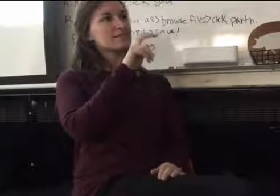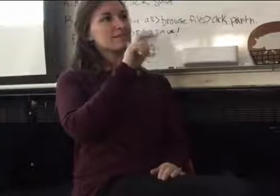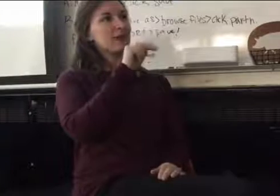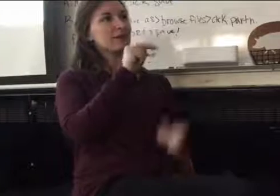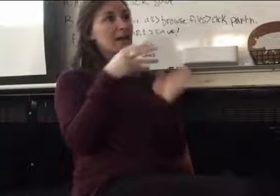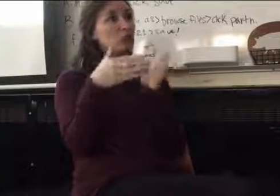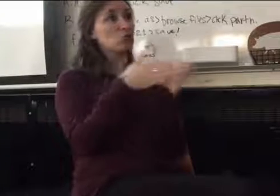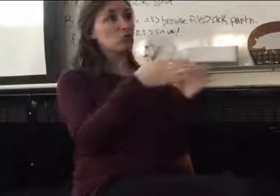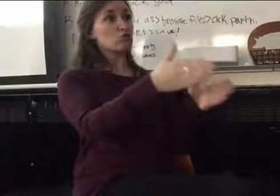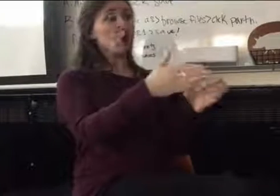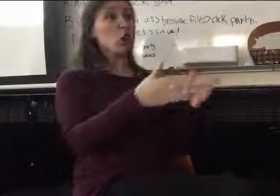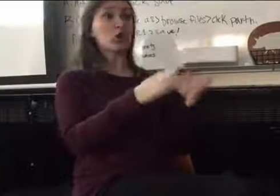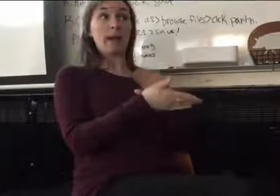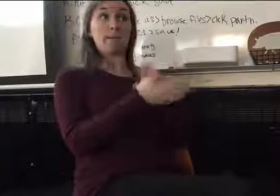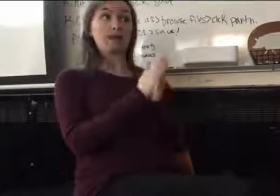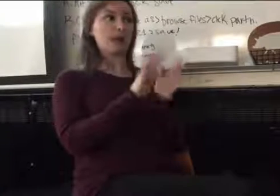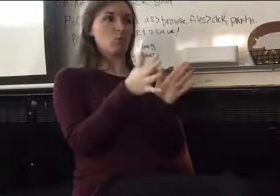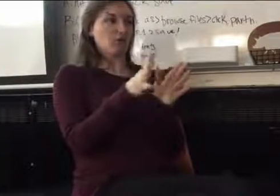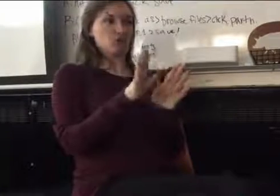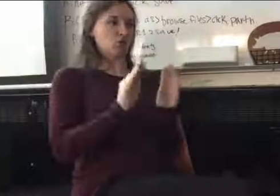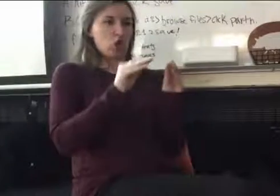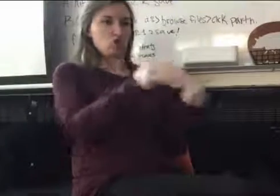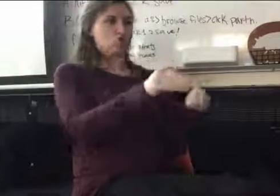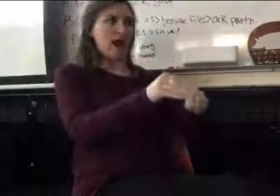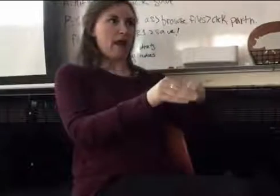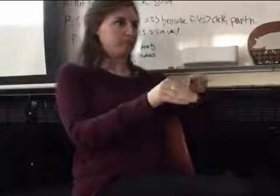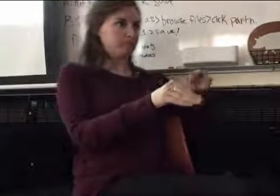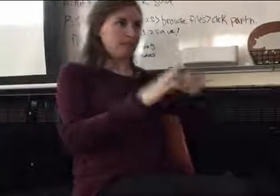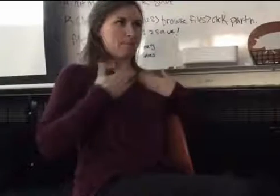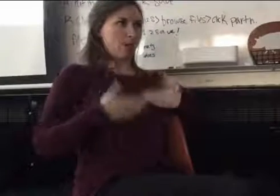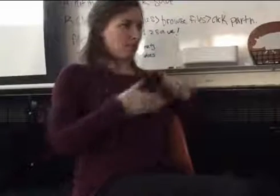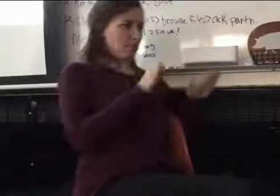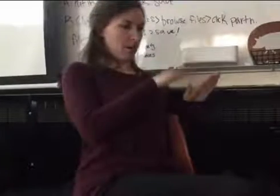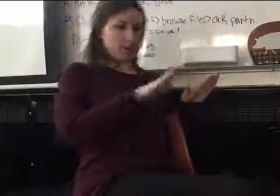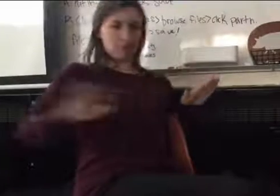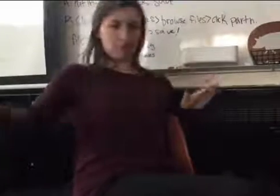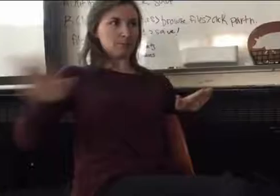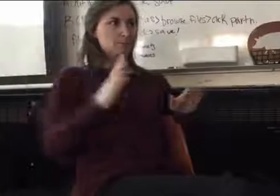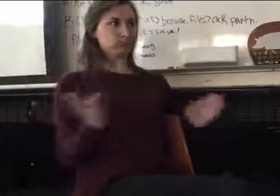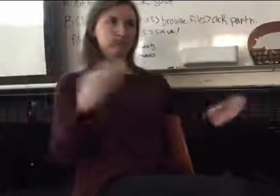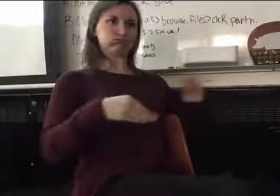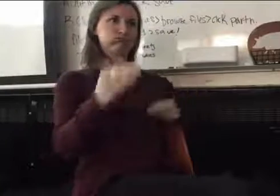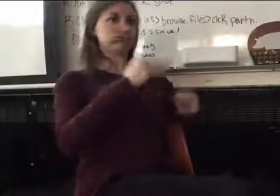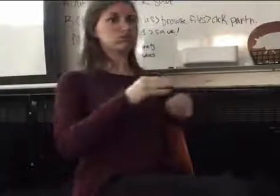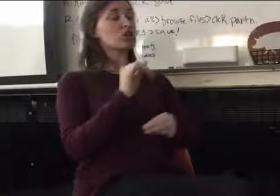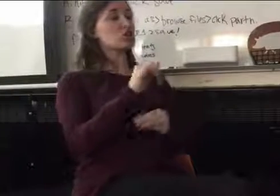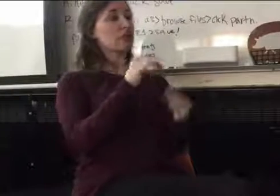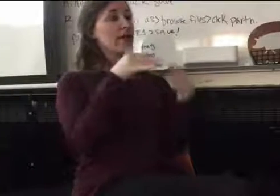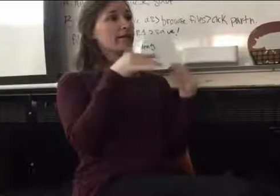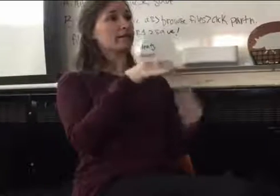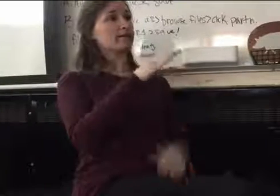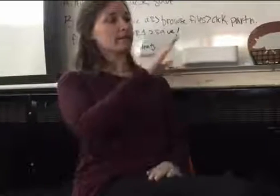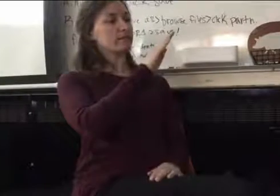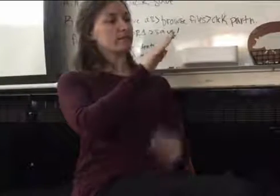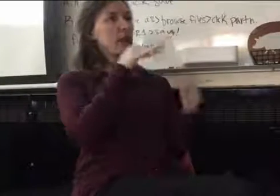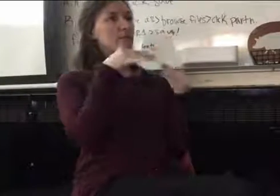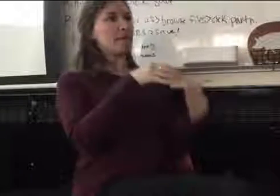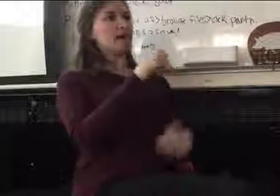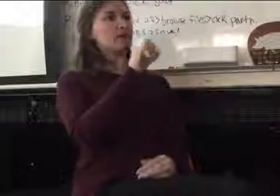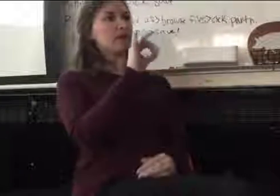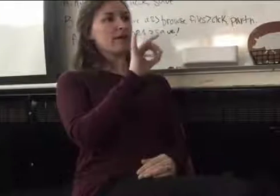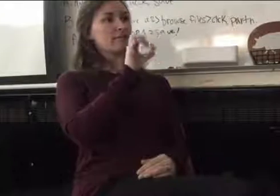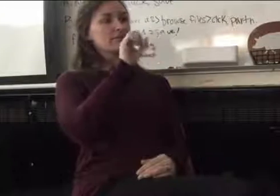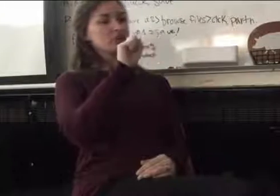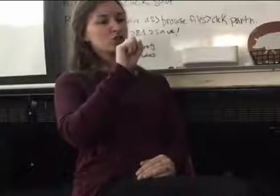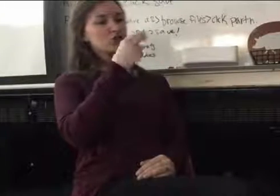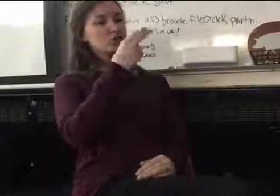of graves for all of these dead soldiers. At the Battle of Shiloh, for example, they have a bunch of ponds around it, and if you